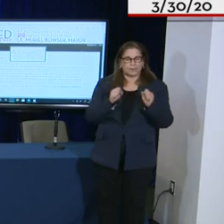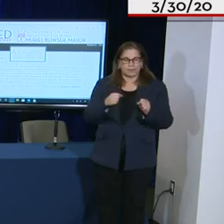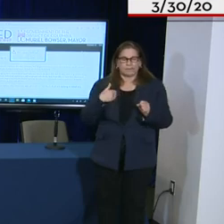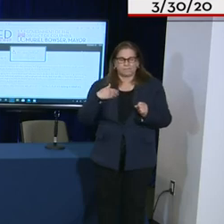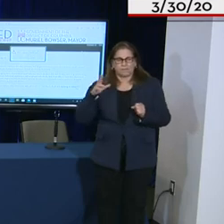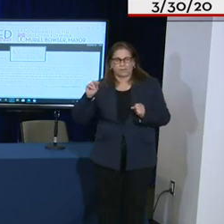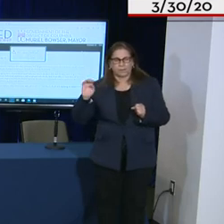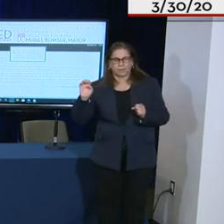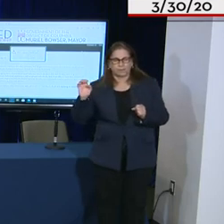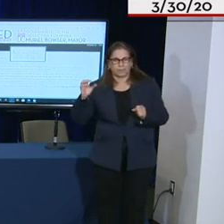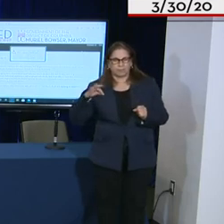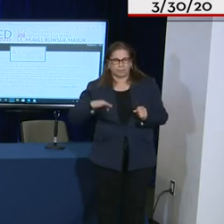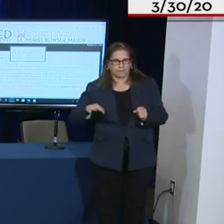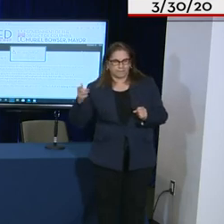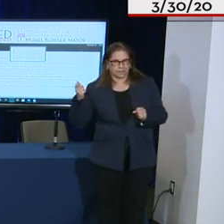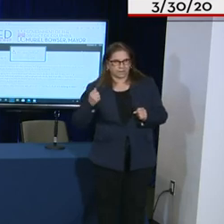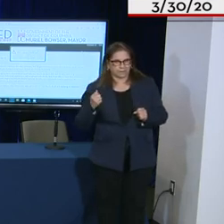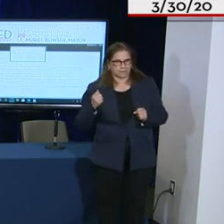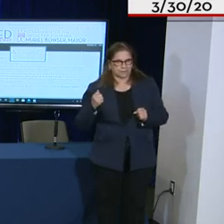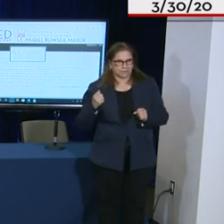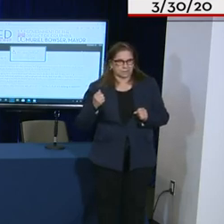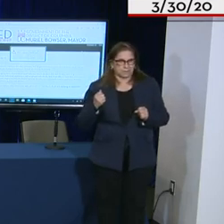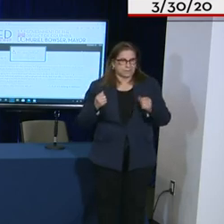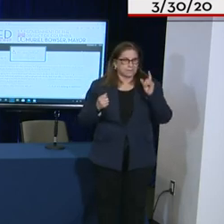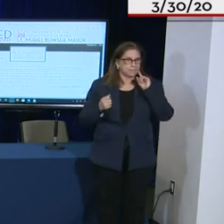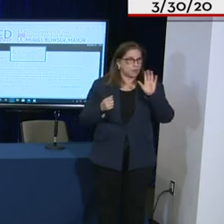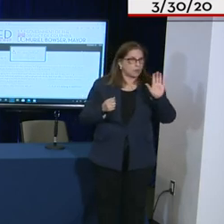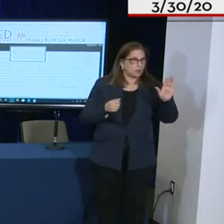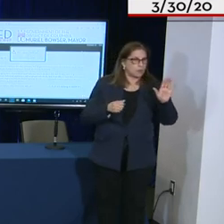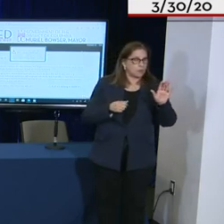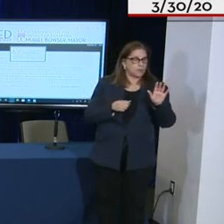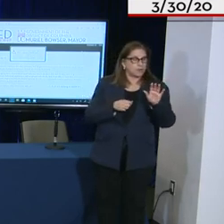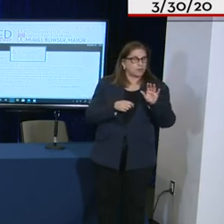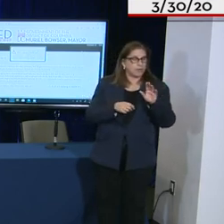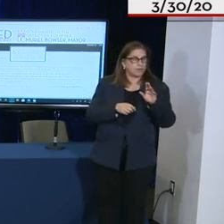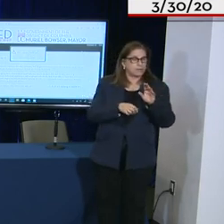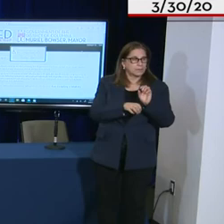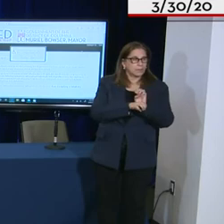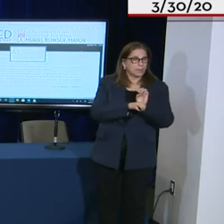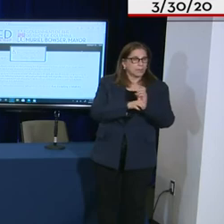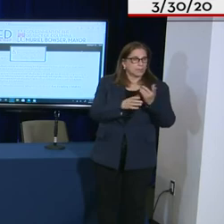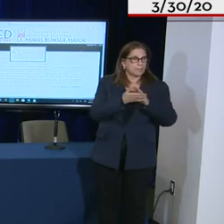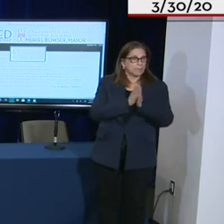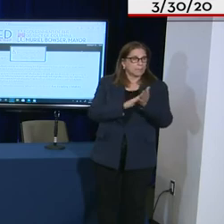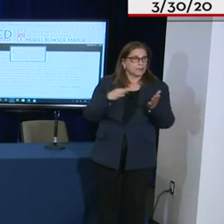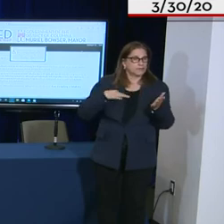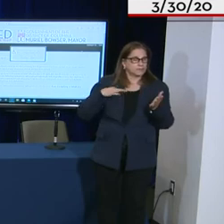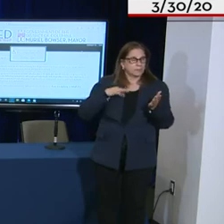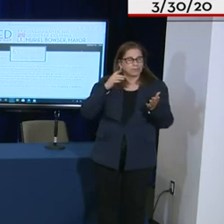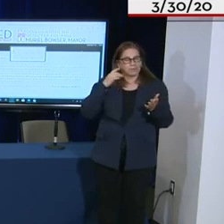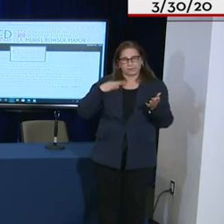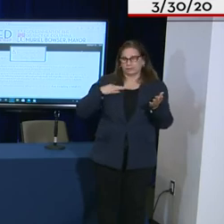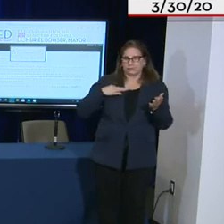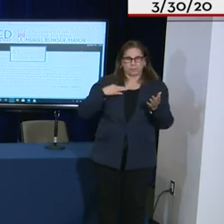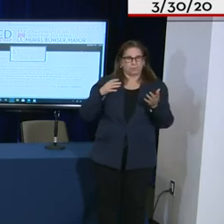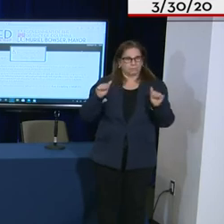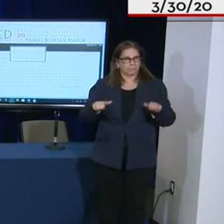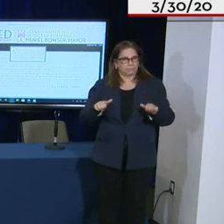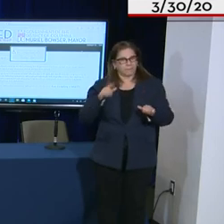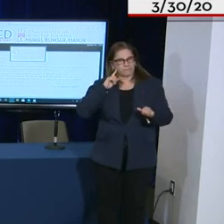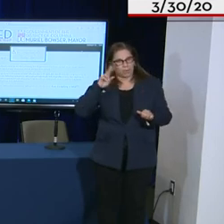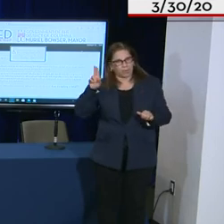an employee to be eligible for UI, they have to be separated from